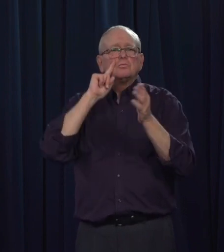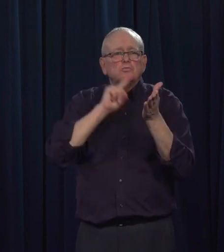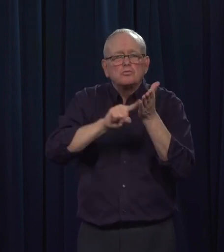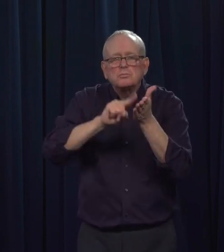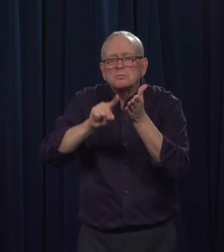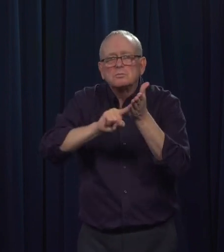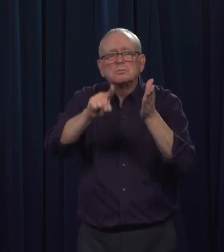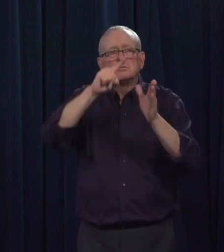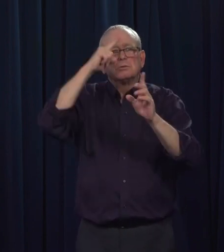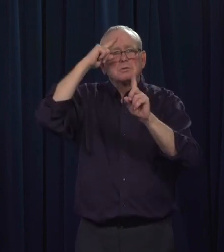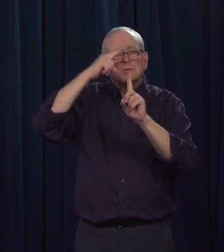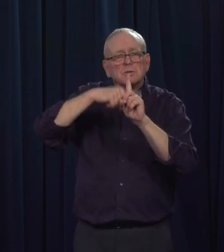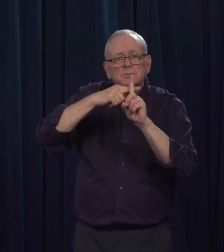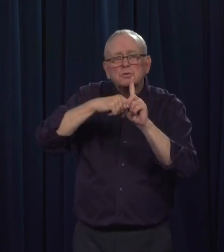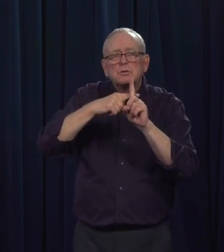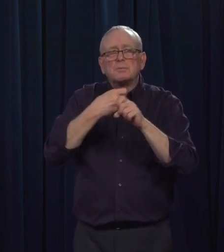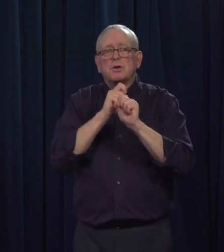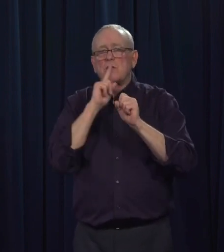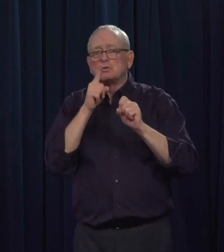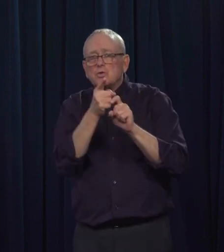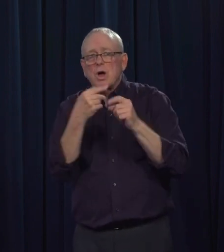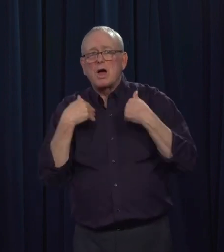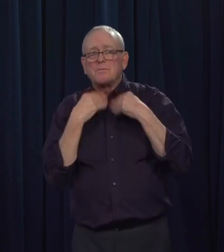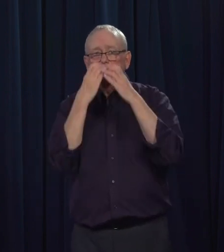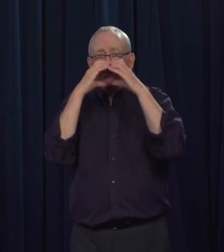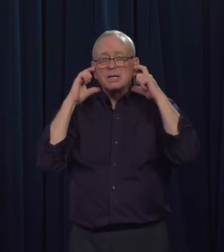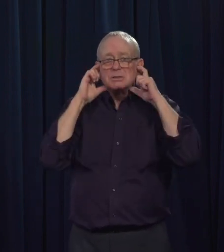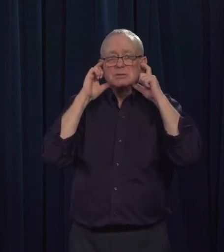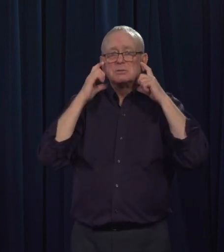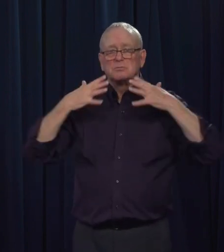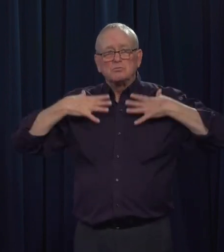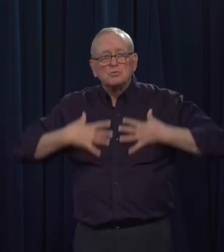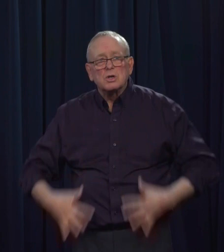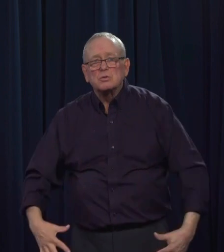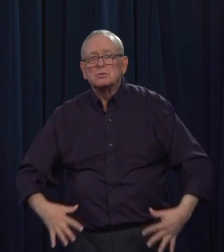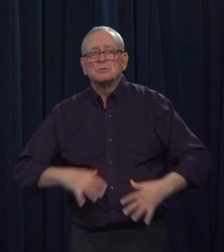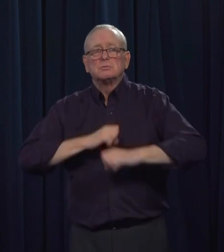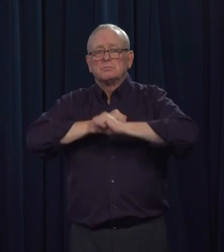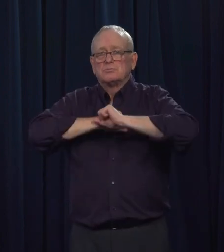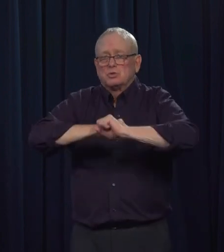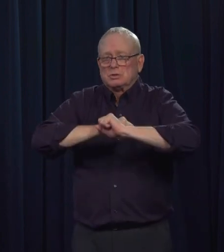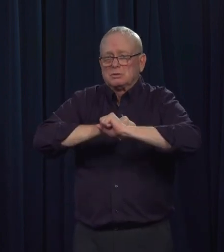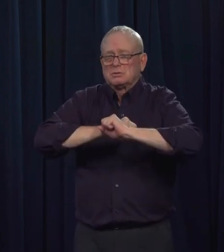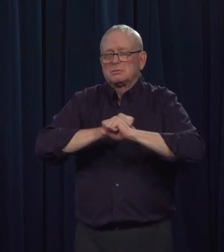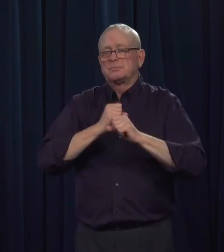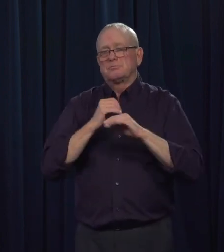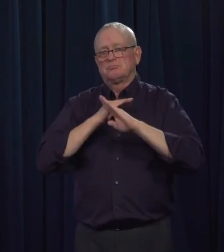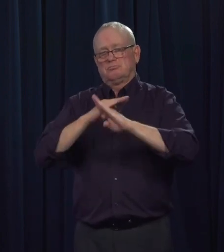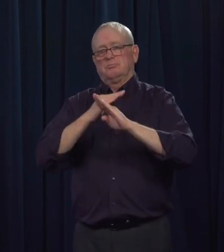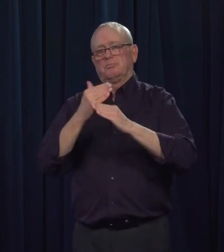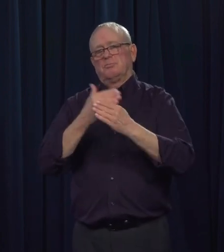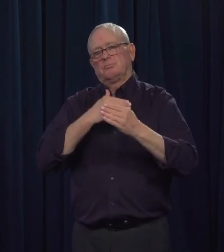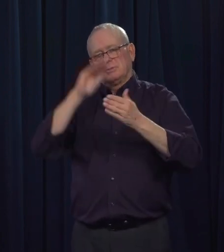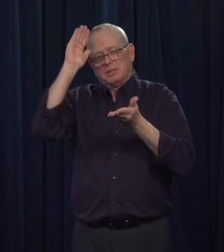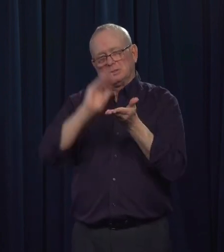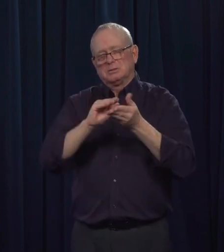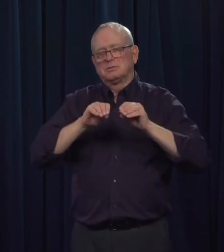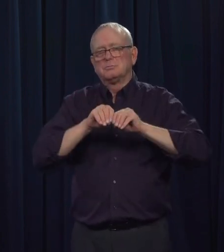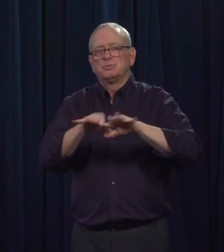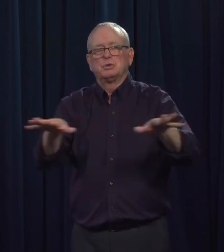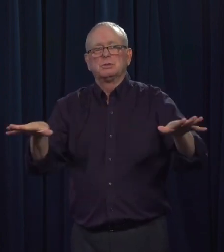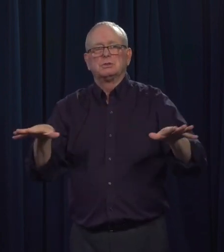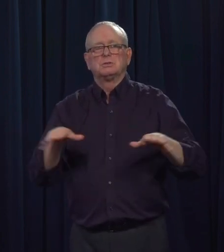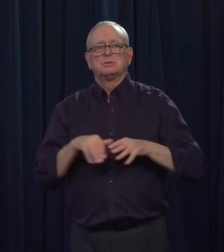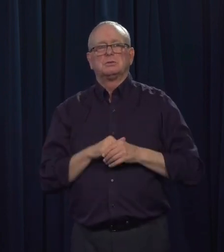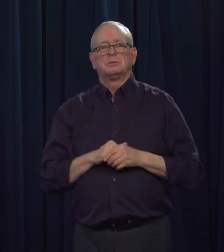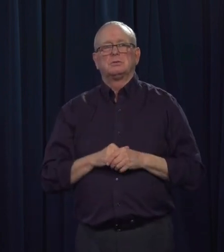under control. Please be assured this process will be very carefully managed. Any staff who is approved for